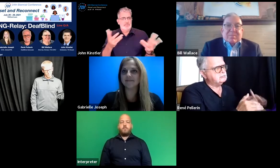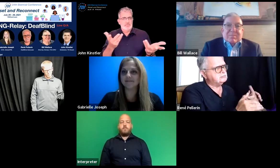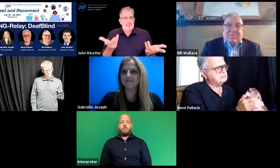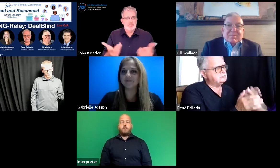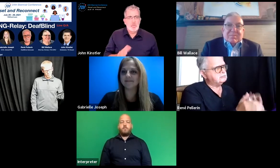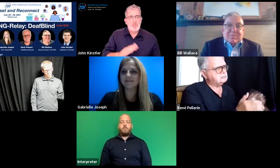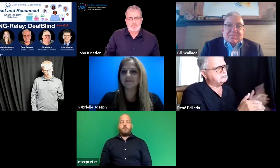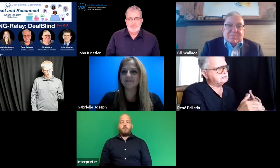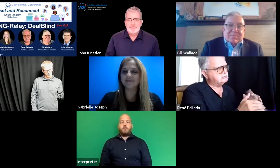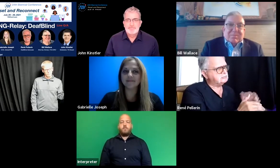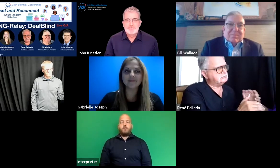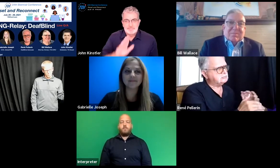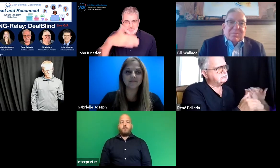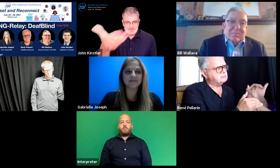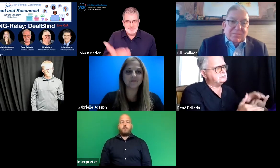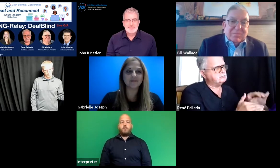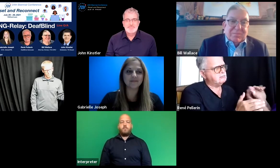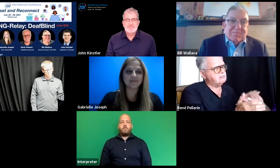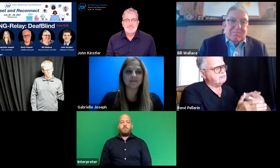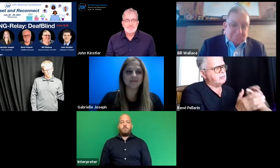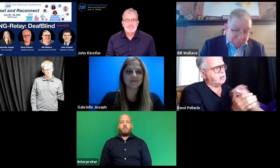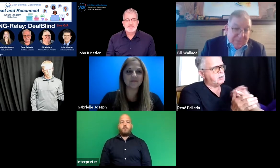elaborating a bit about where the FCC stands today?